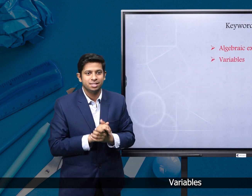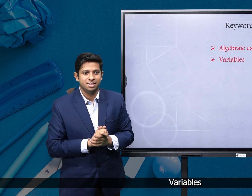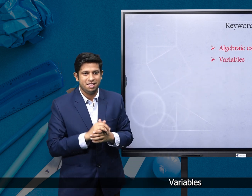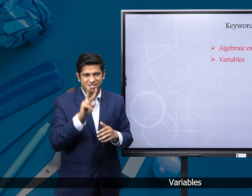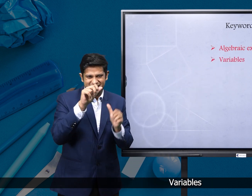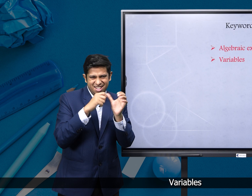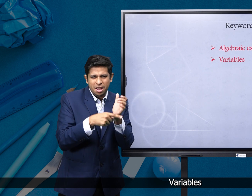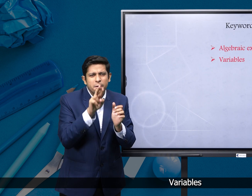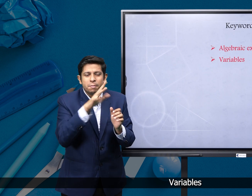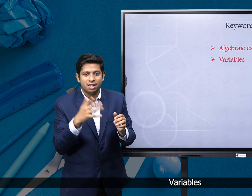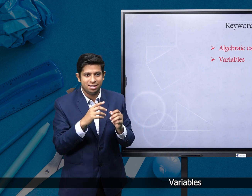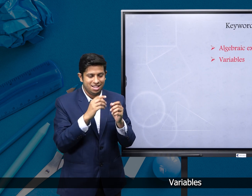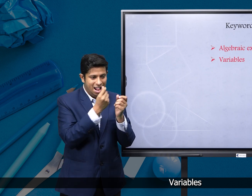variables,